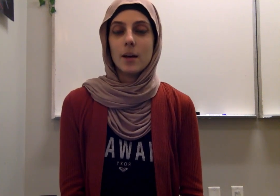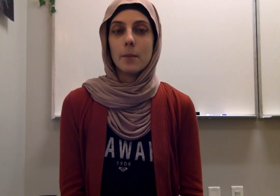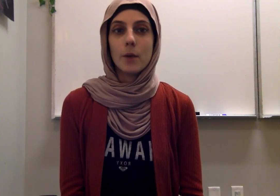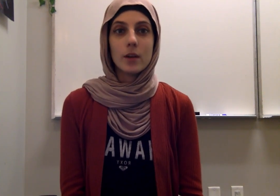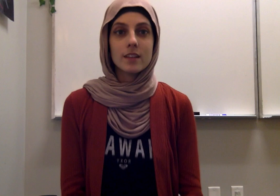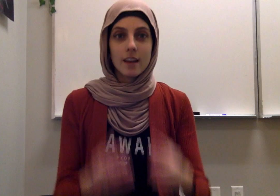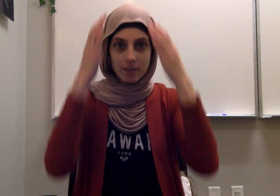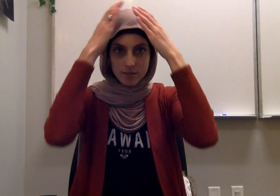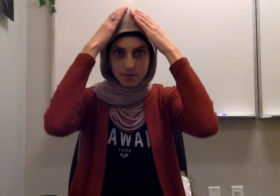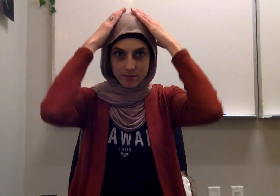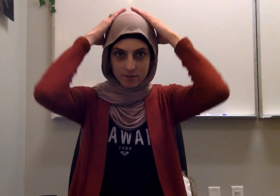Ponytail,